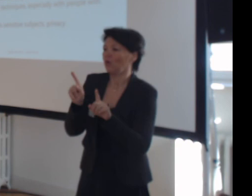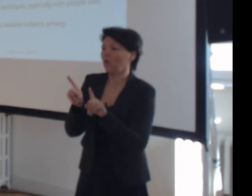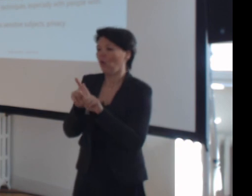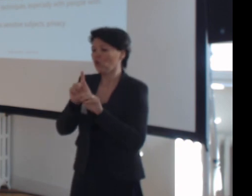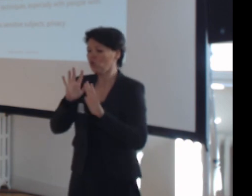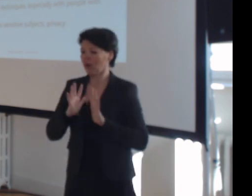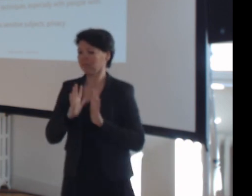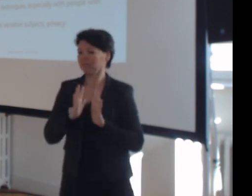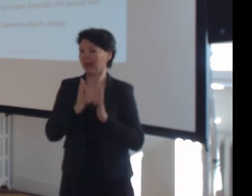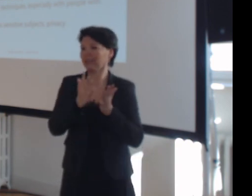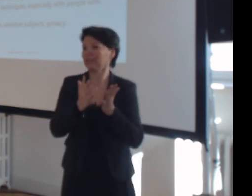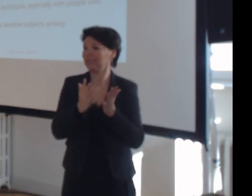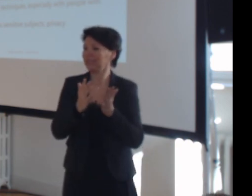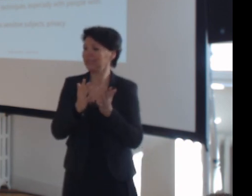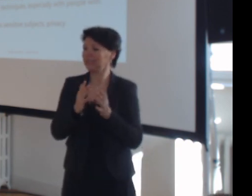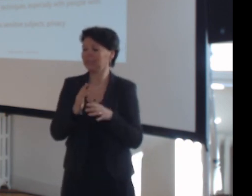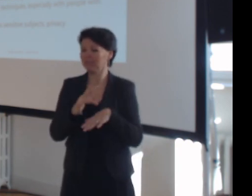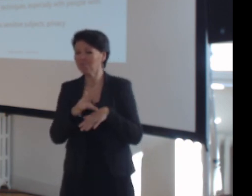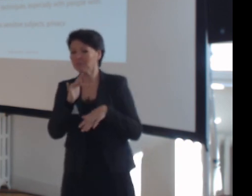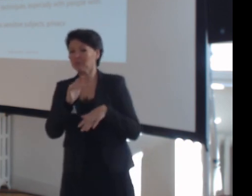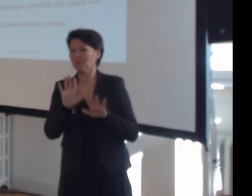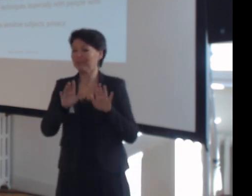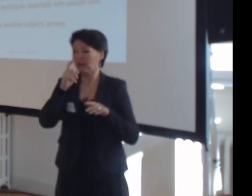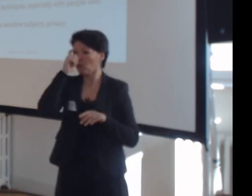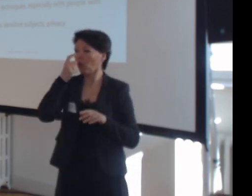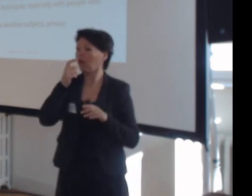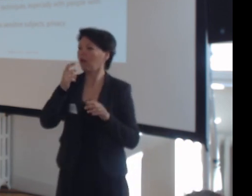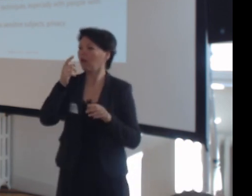sensitive subjects or difficult memories that may